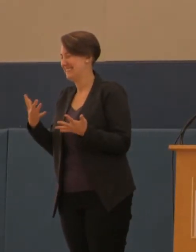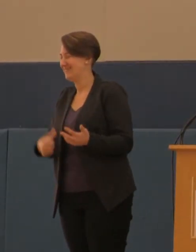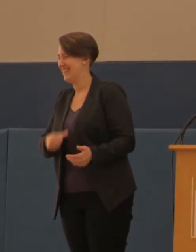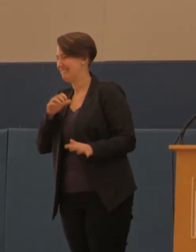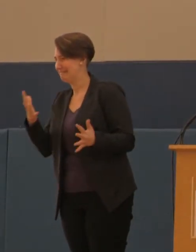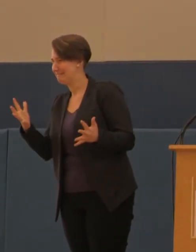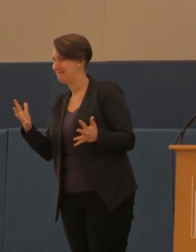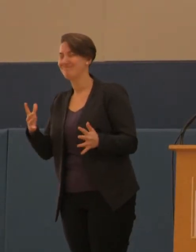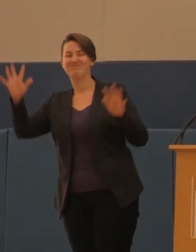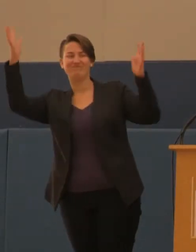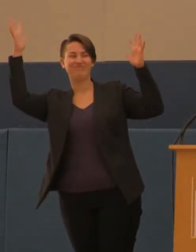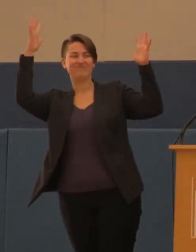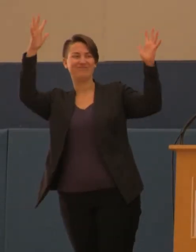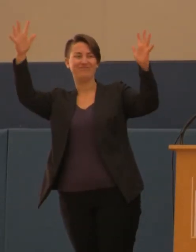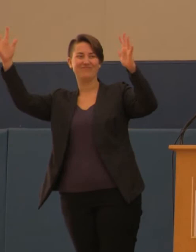recently.